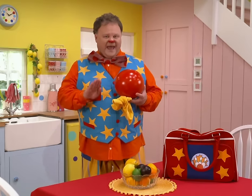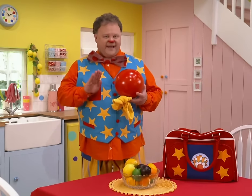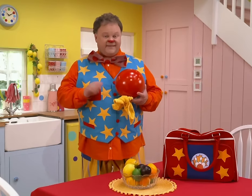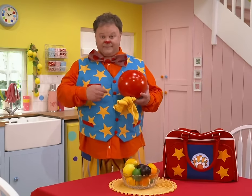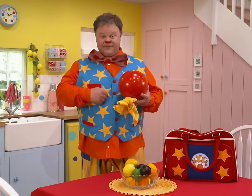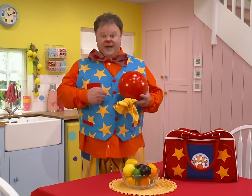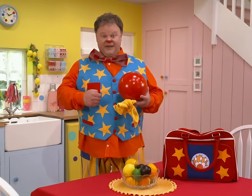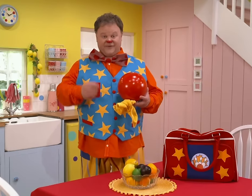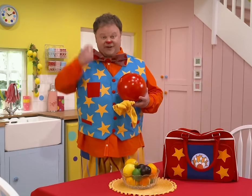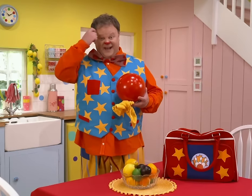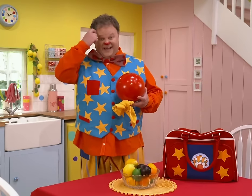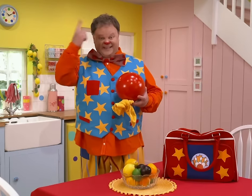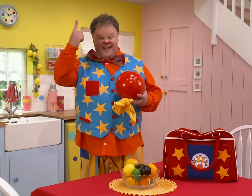Wait, I've got an idea.